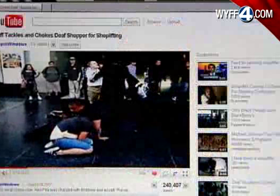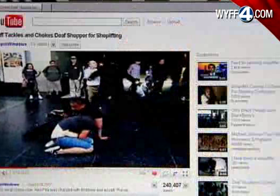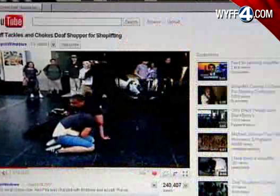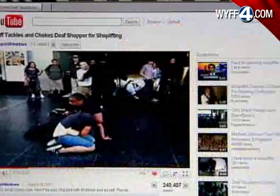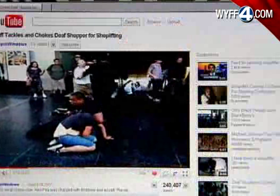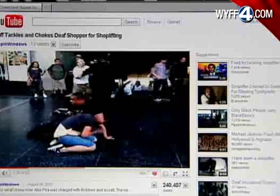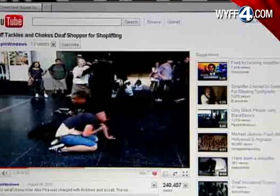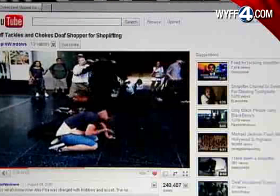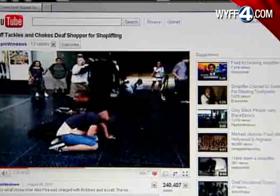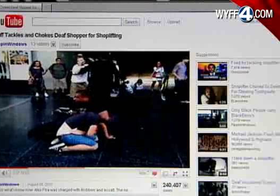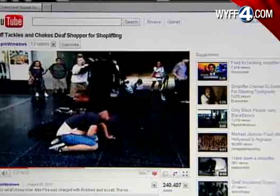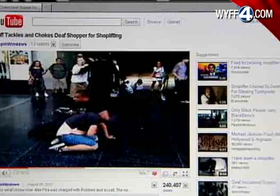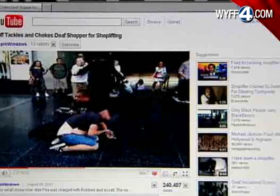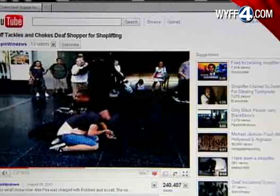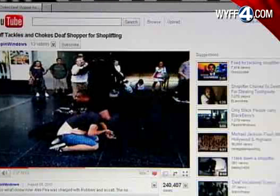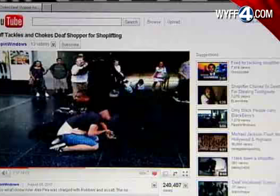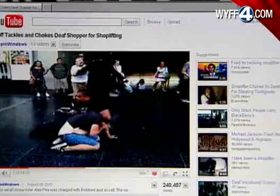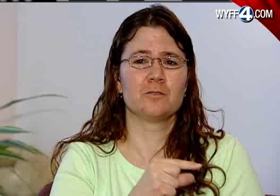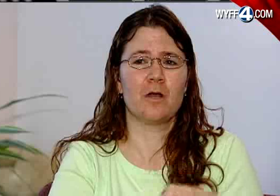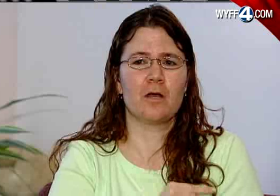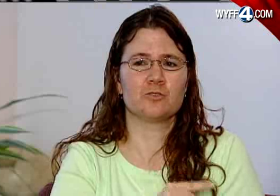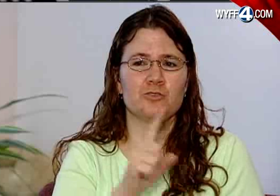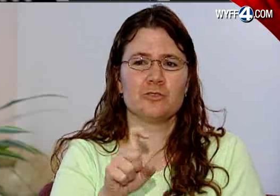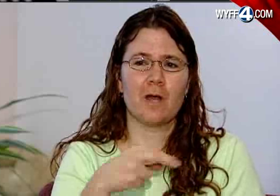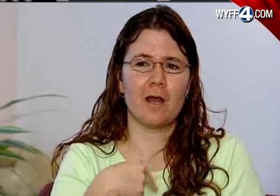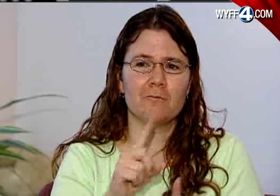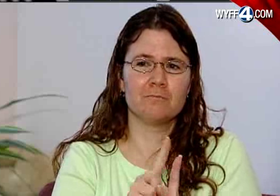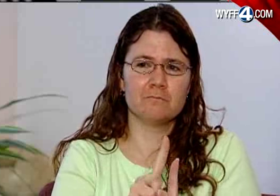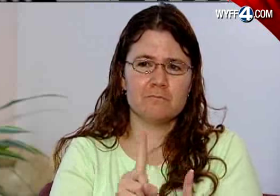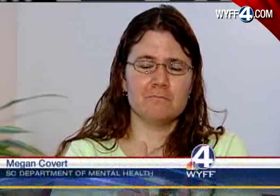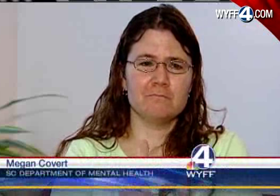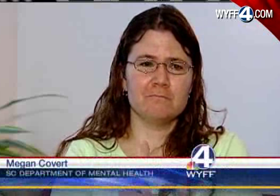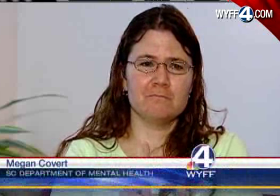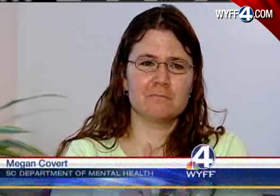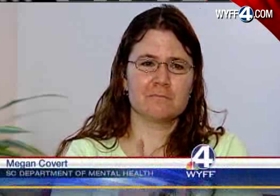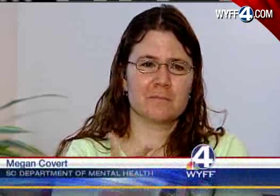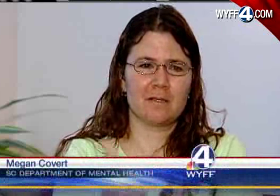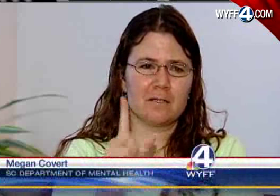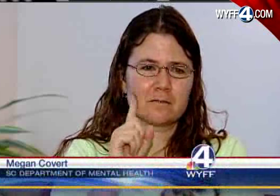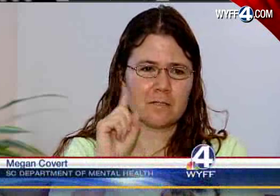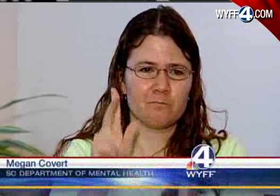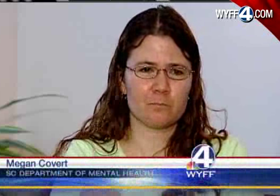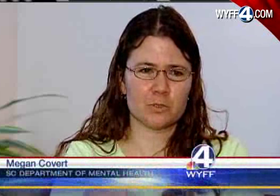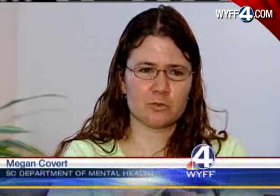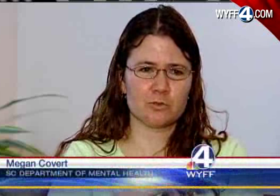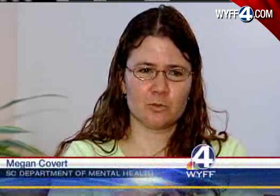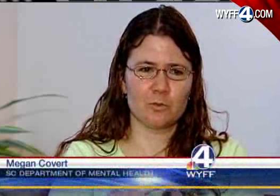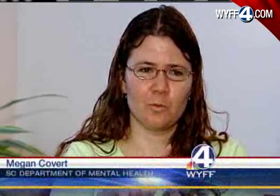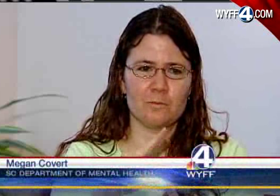outside that California store didn't. Really the guards should have backed away a little bit, let the deaf person